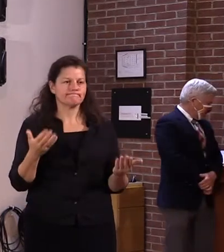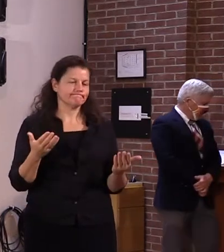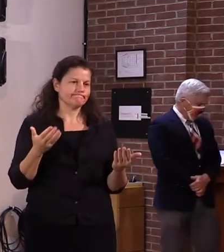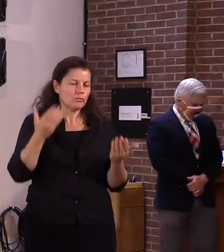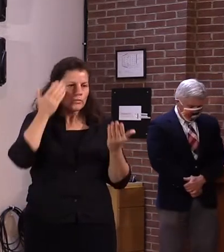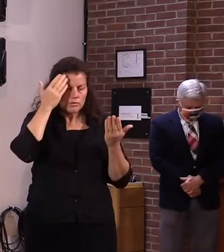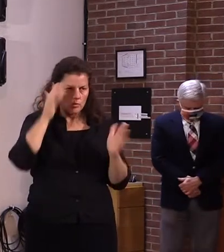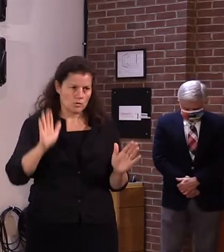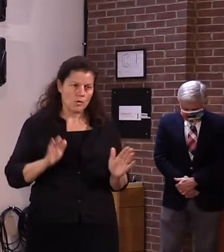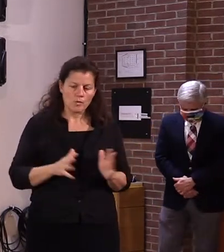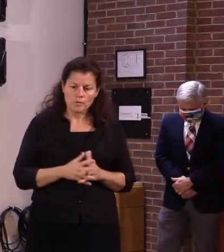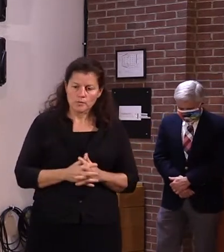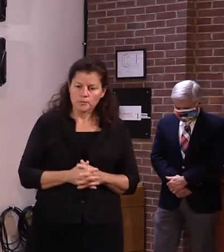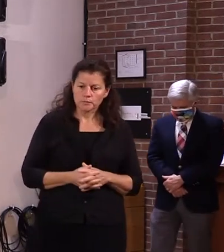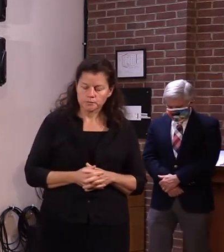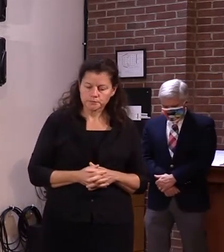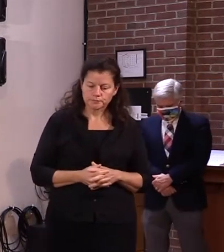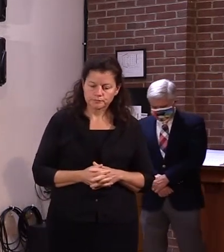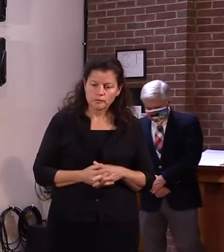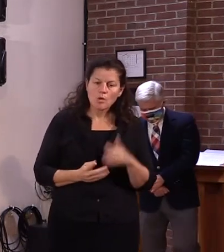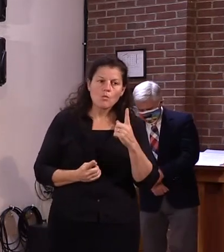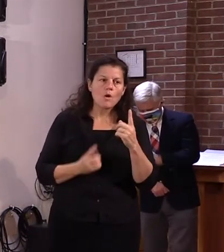Okay, and one more, if I may.